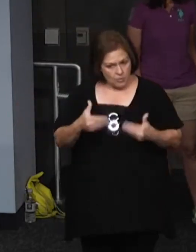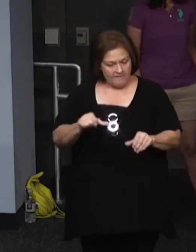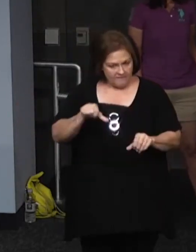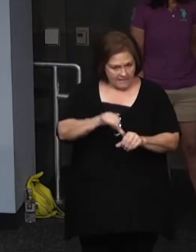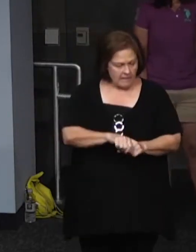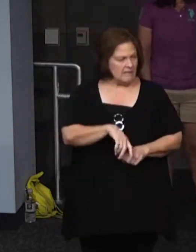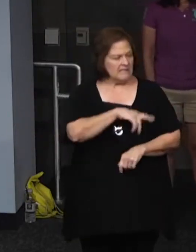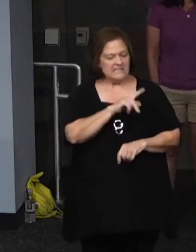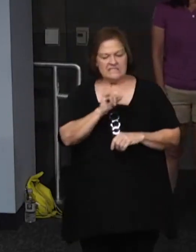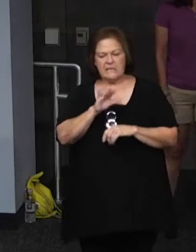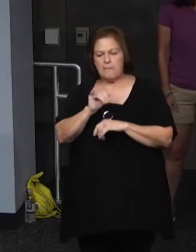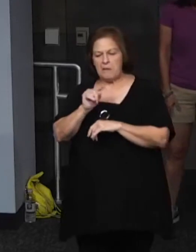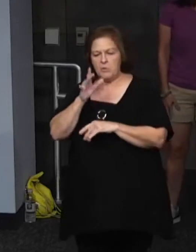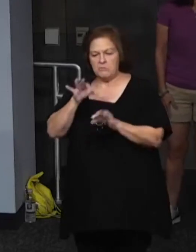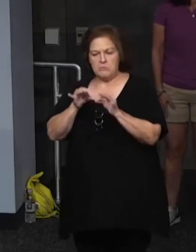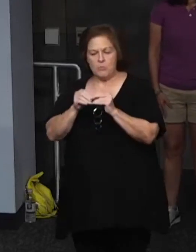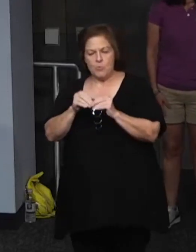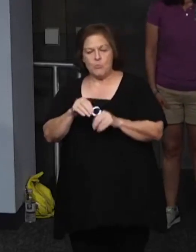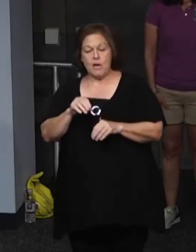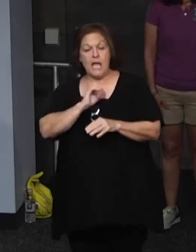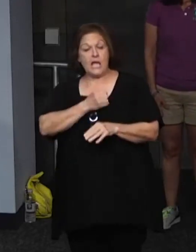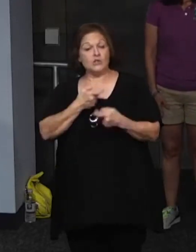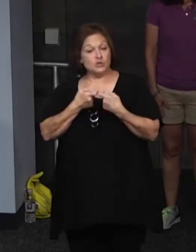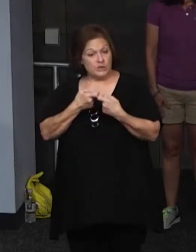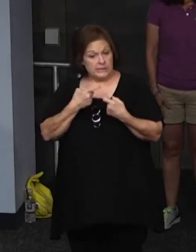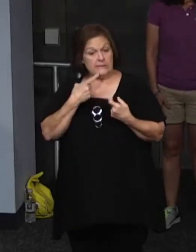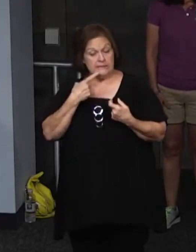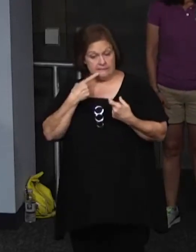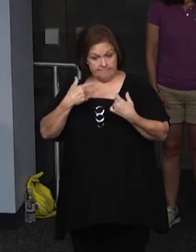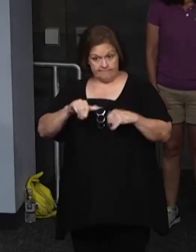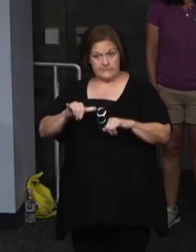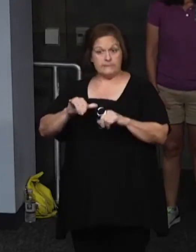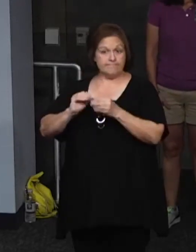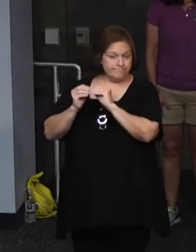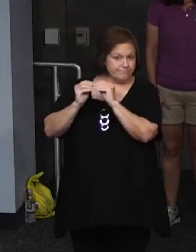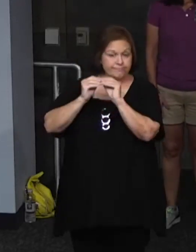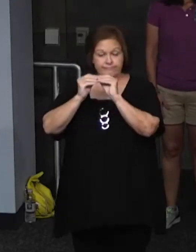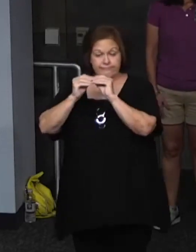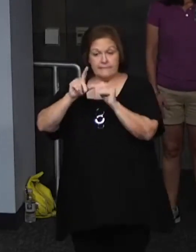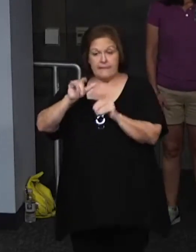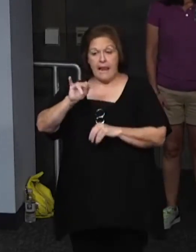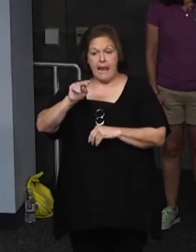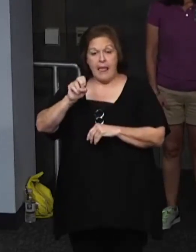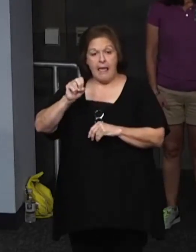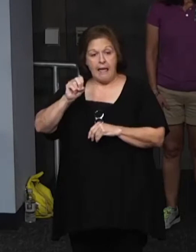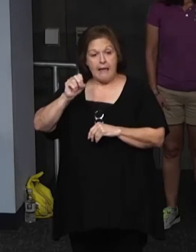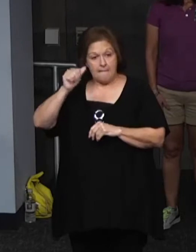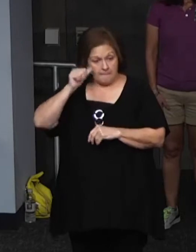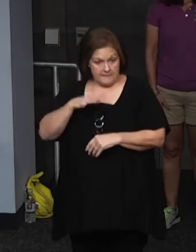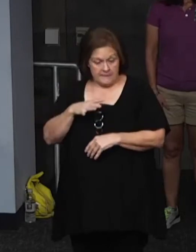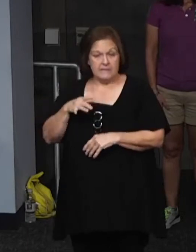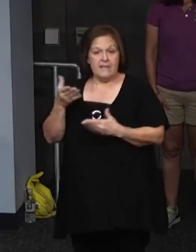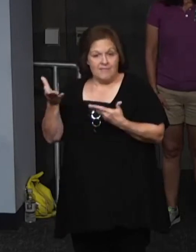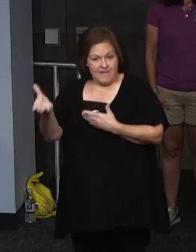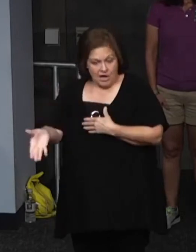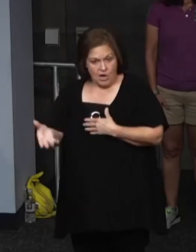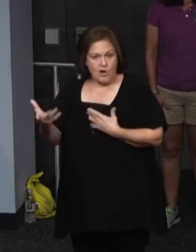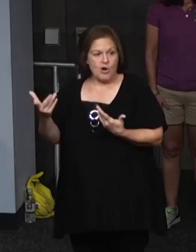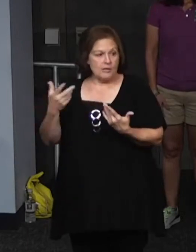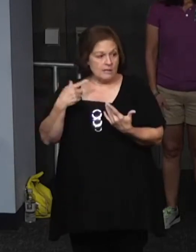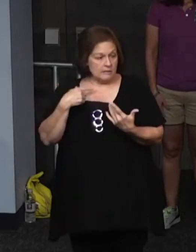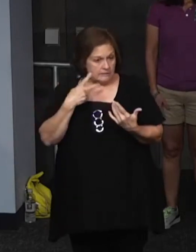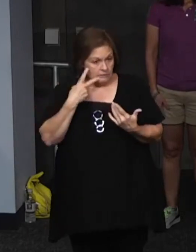those numbers. So Entergy, we're glad to see a lot of the linemen and Entergy leadership is working fast and furious in all the neighborhoods to get those times.